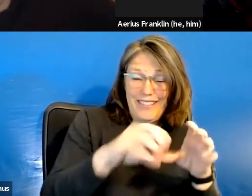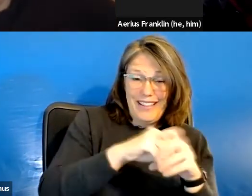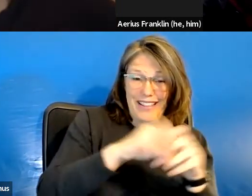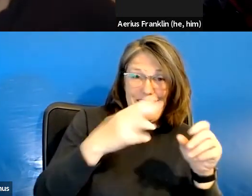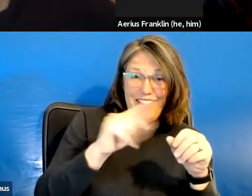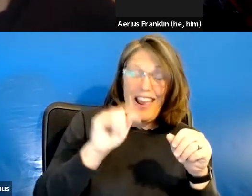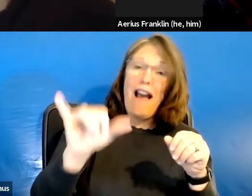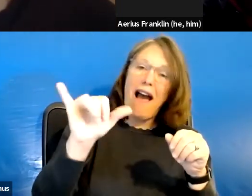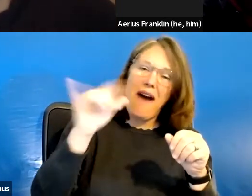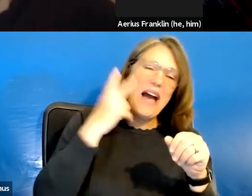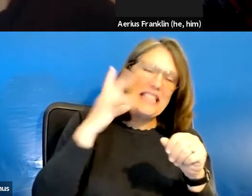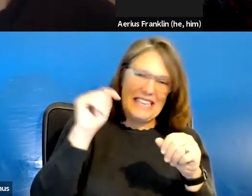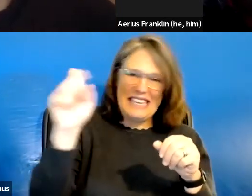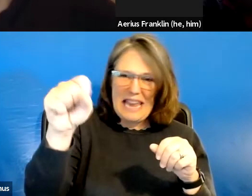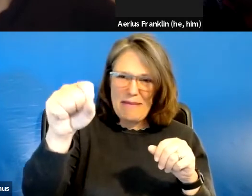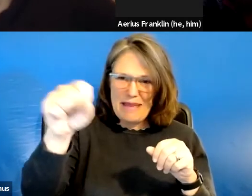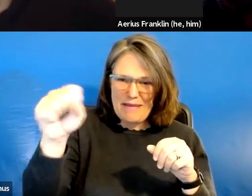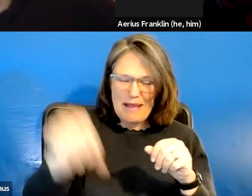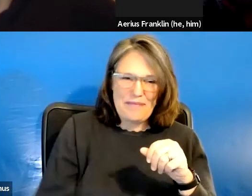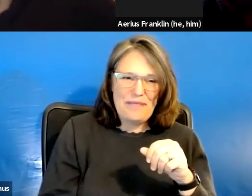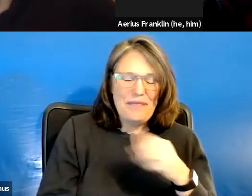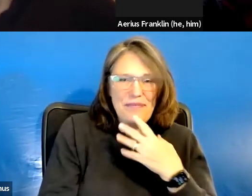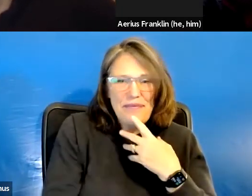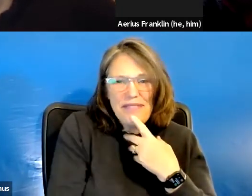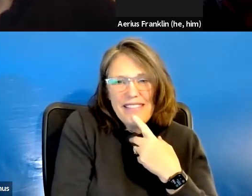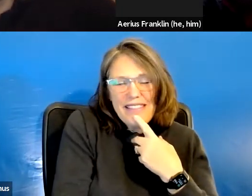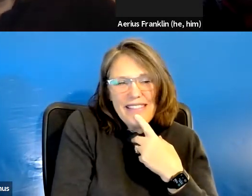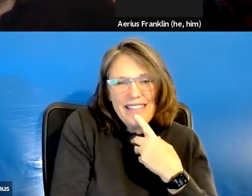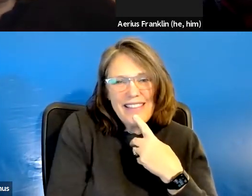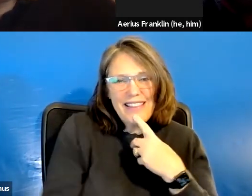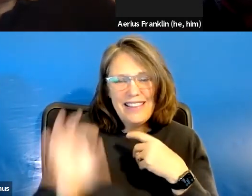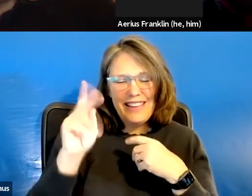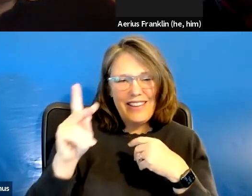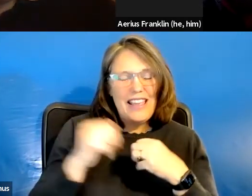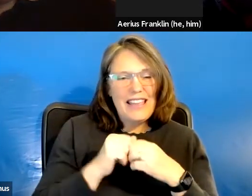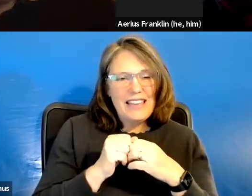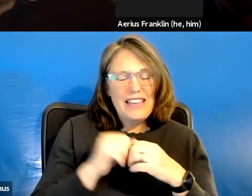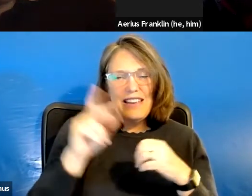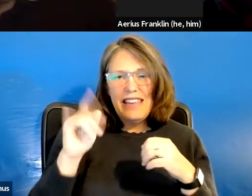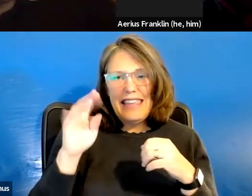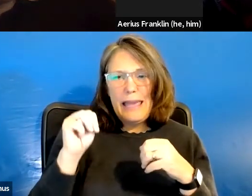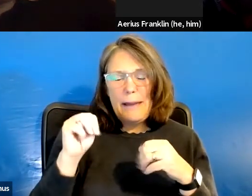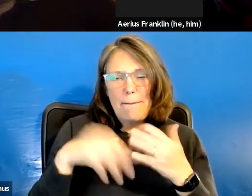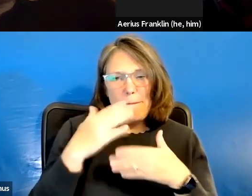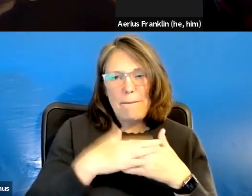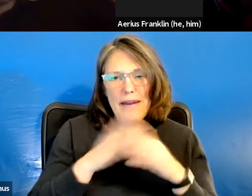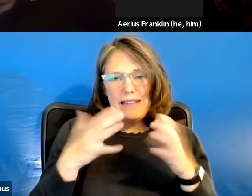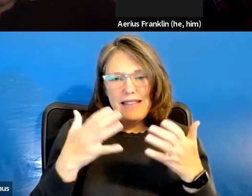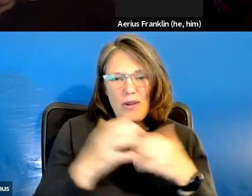they? Oh, I see it. Yep. Very good. Excellent. Okay. Kimberly, you get to pick next